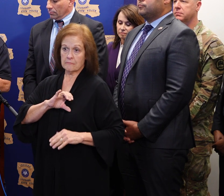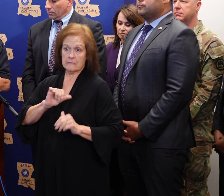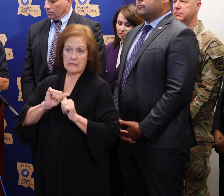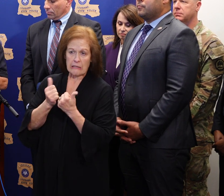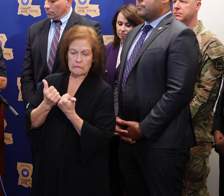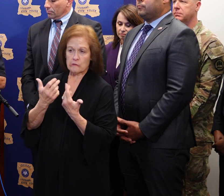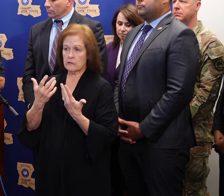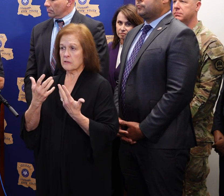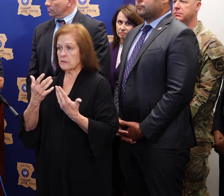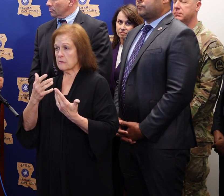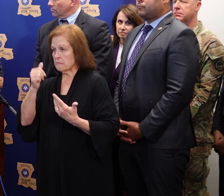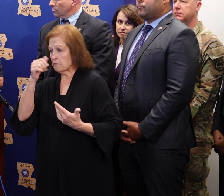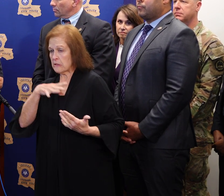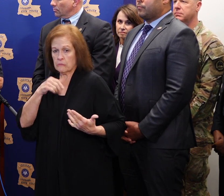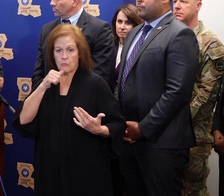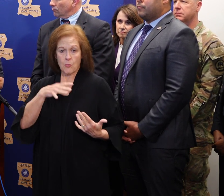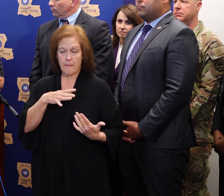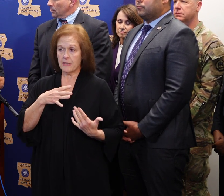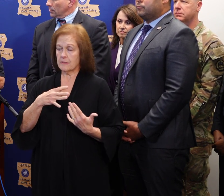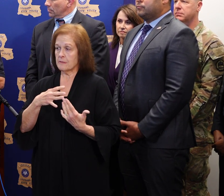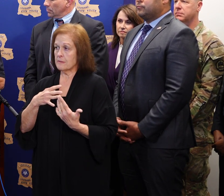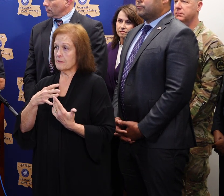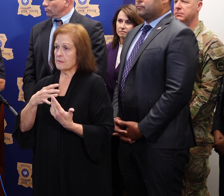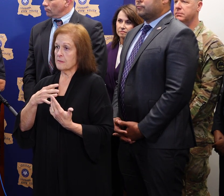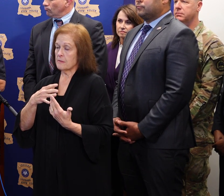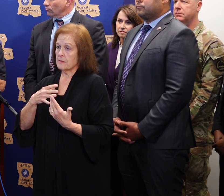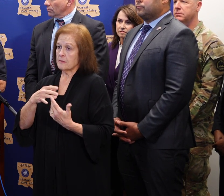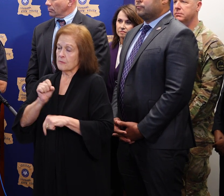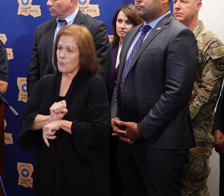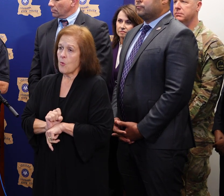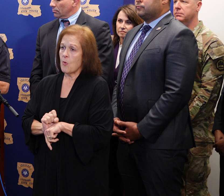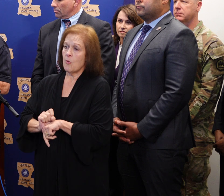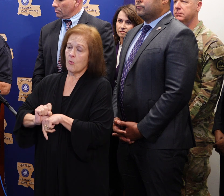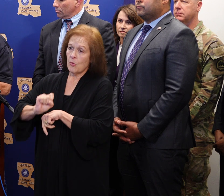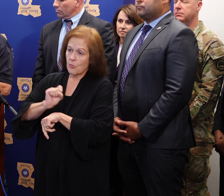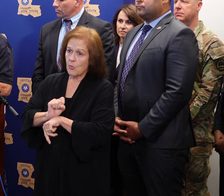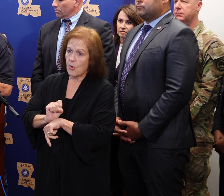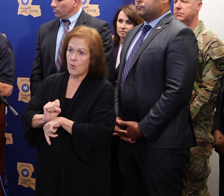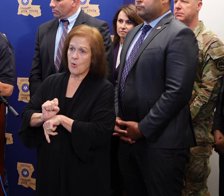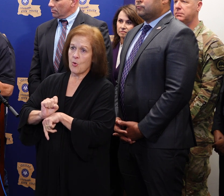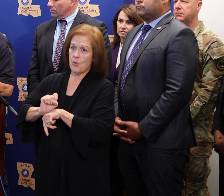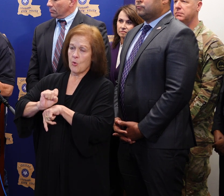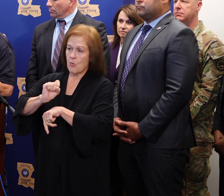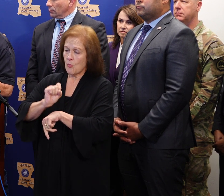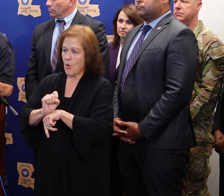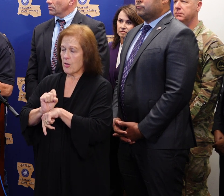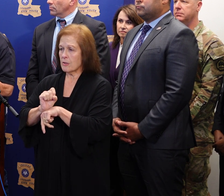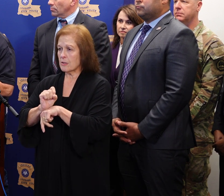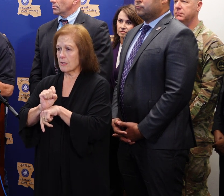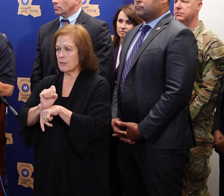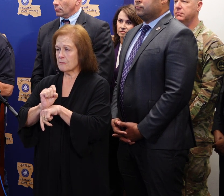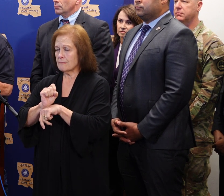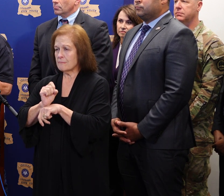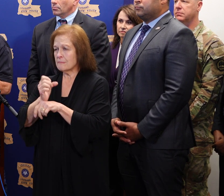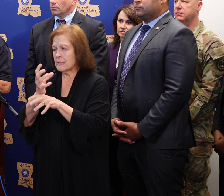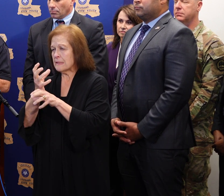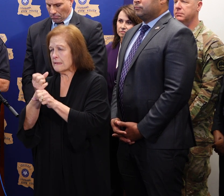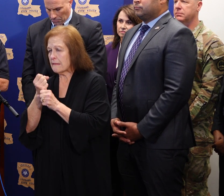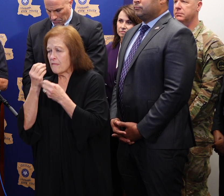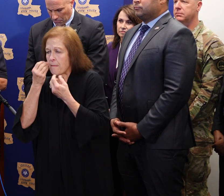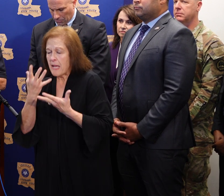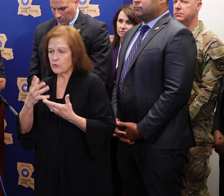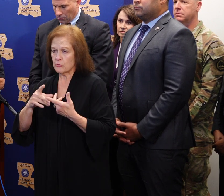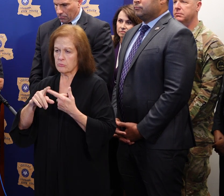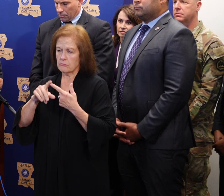and women, have been poring over countless amounts of data, of videos,